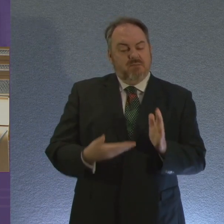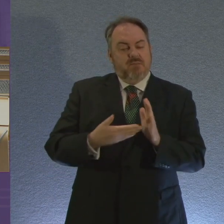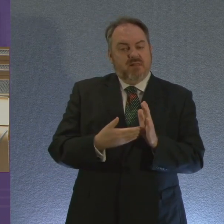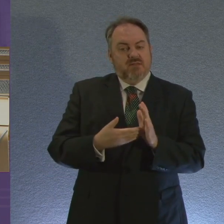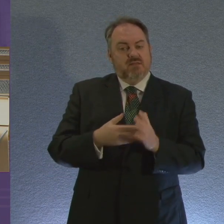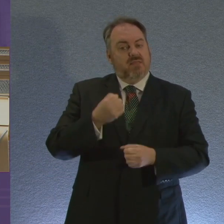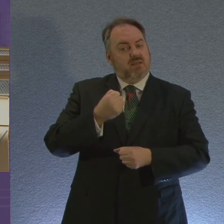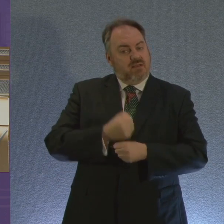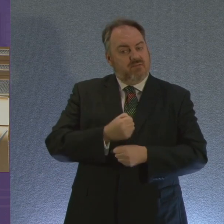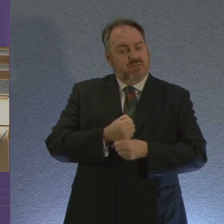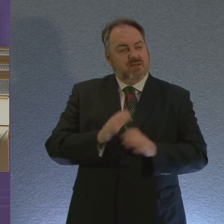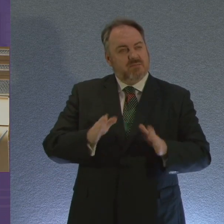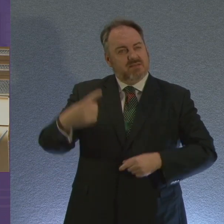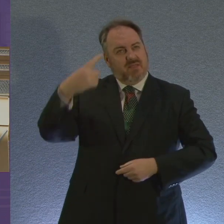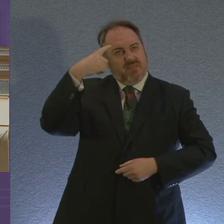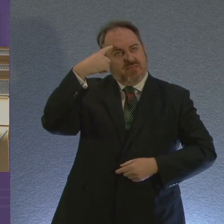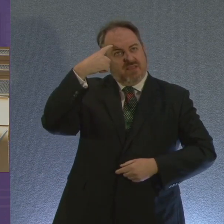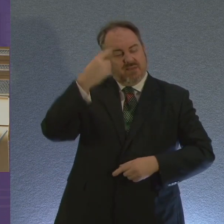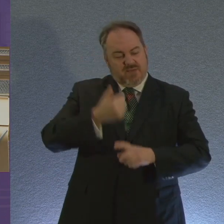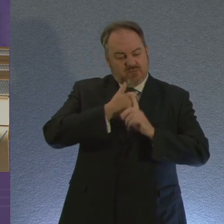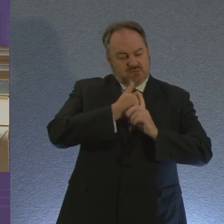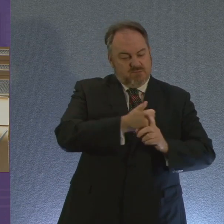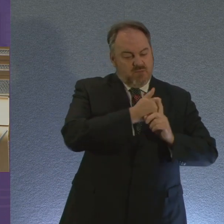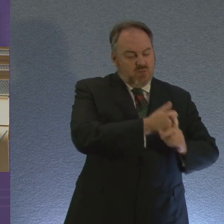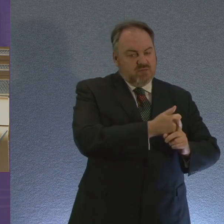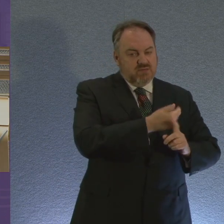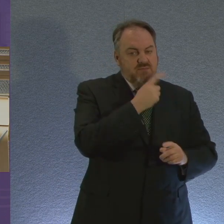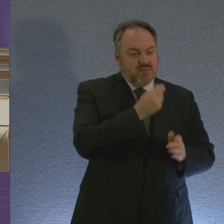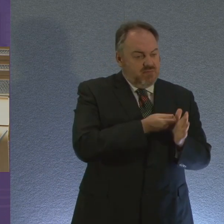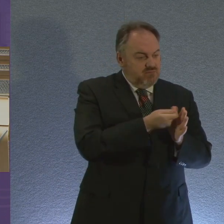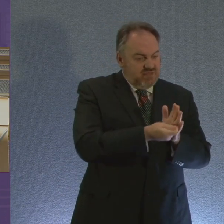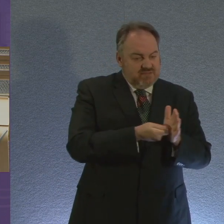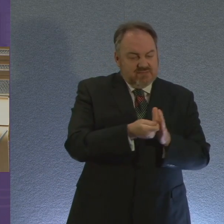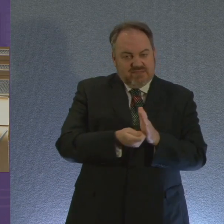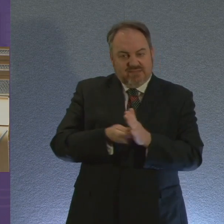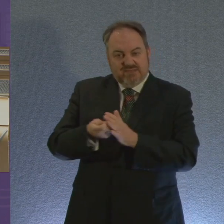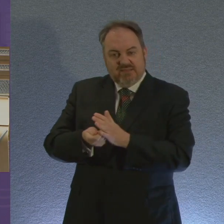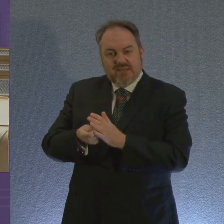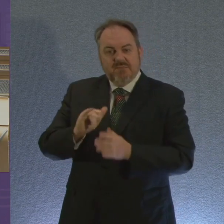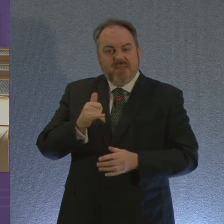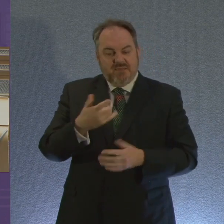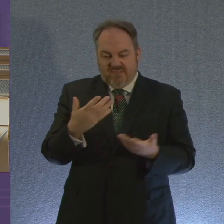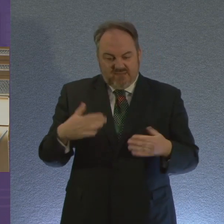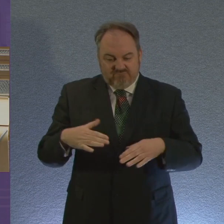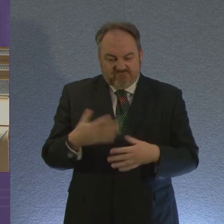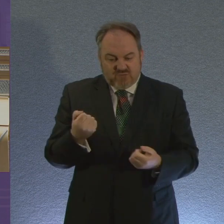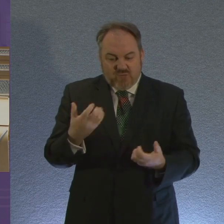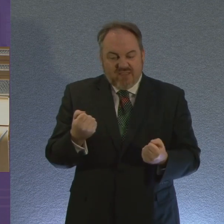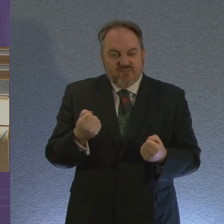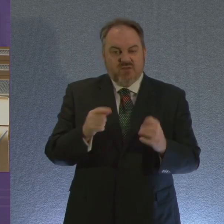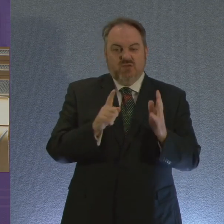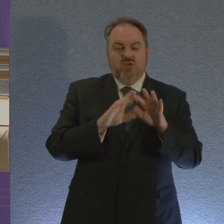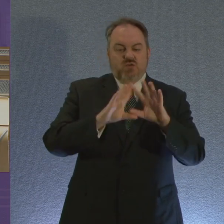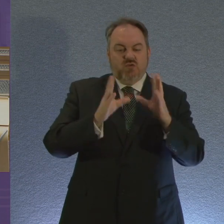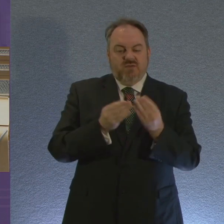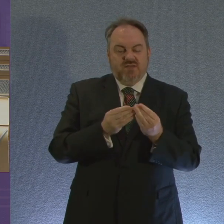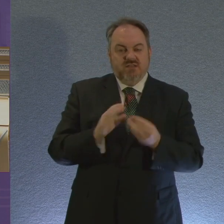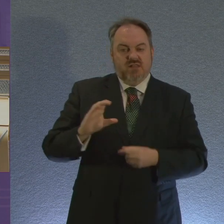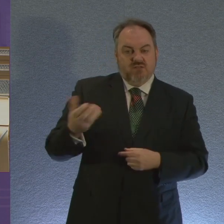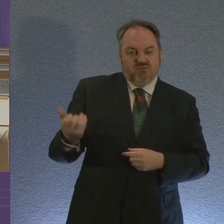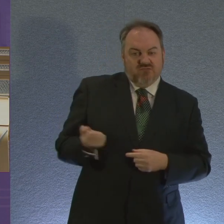tenants who, no fault of their own, may not be covered by a government scheme or universal credit. So I recognise that we can't